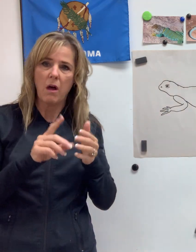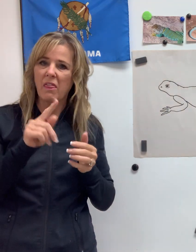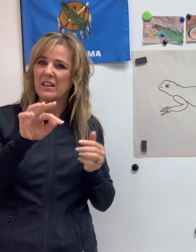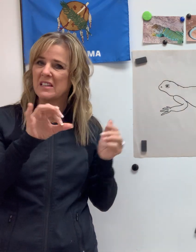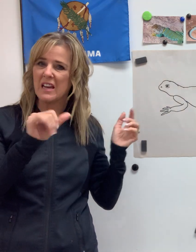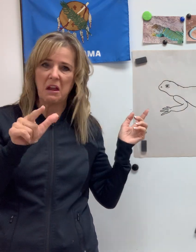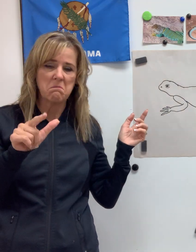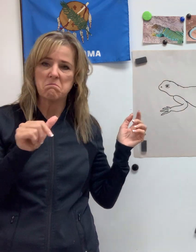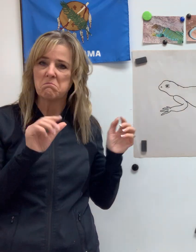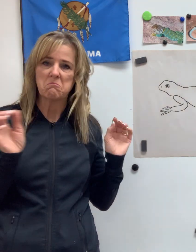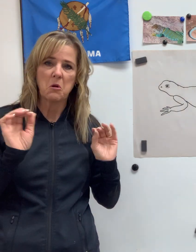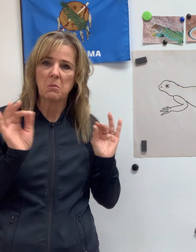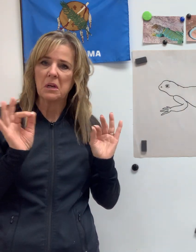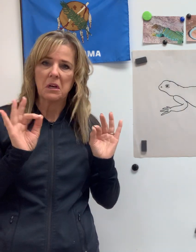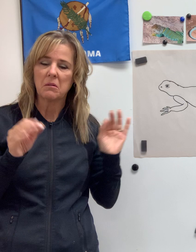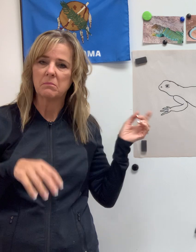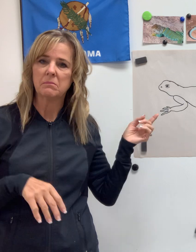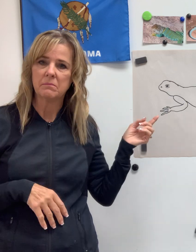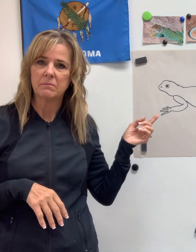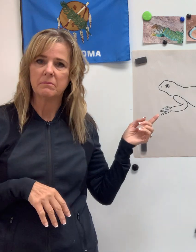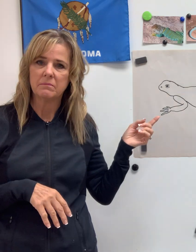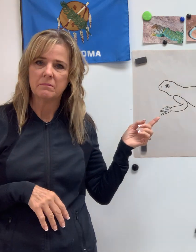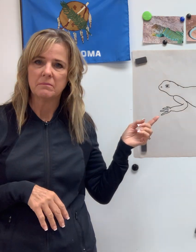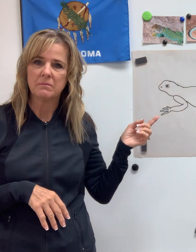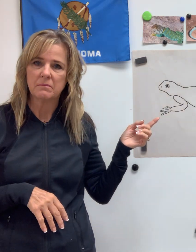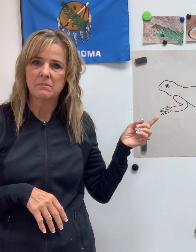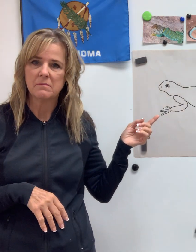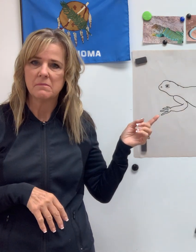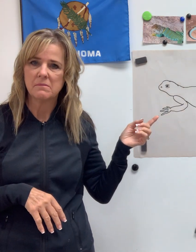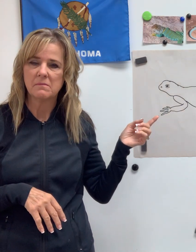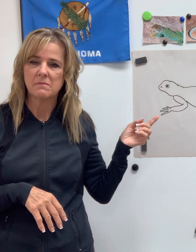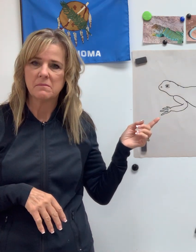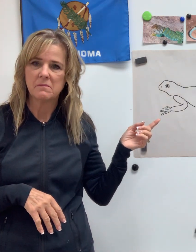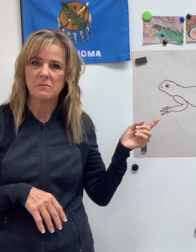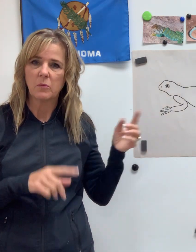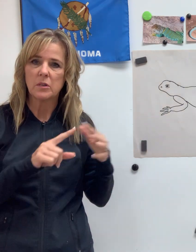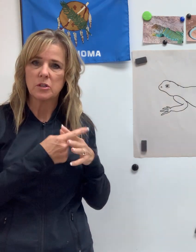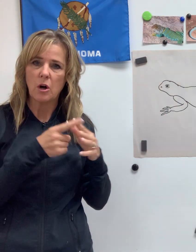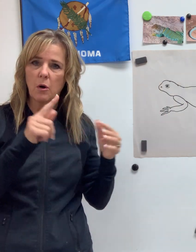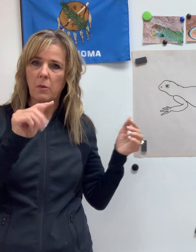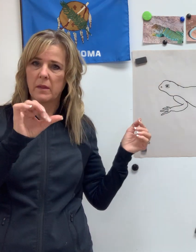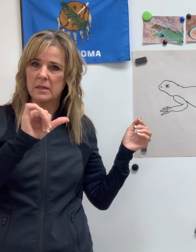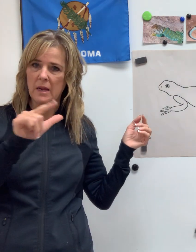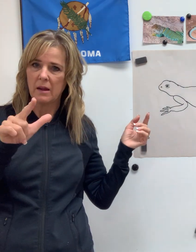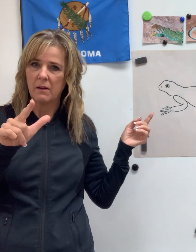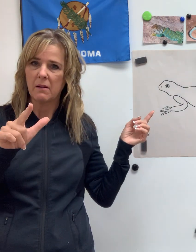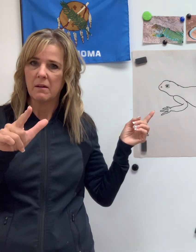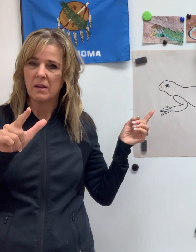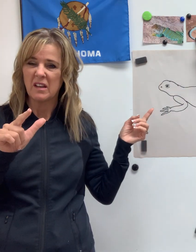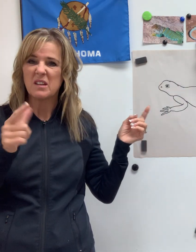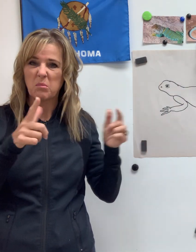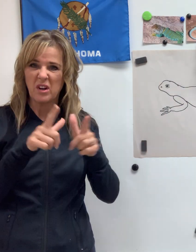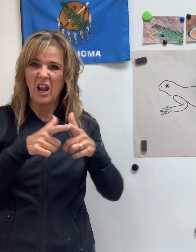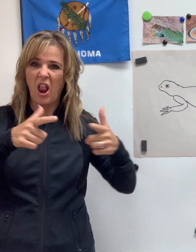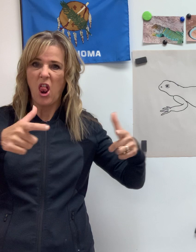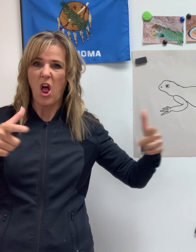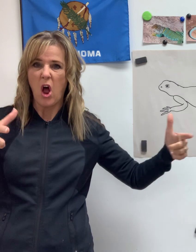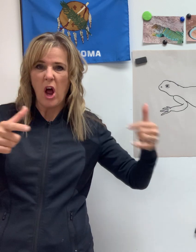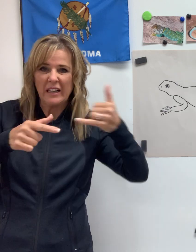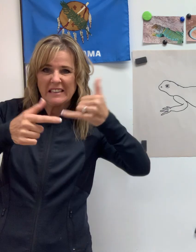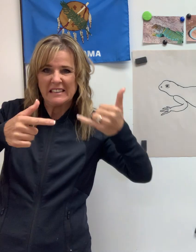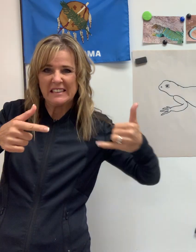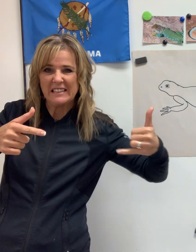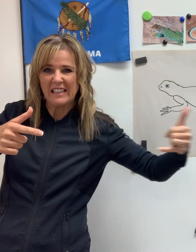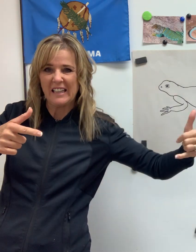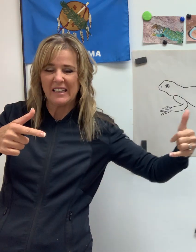So we are just going to start wherever you left off right here. We're going to start with the tail. And again, it's pretty long and skinny. So